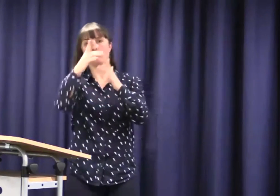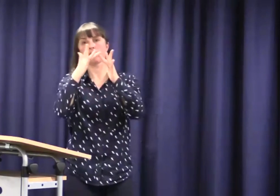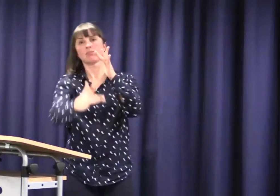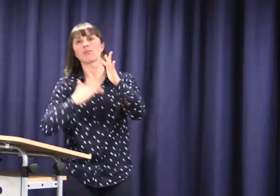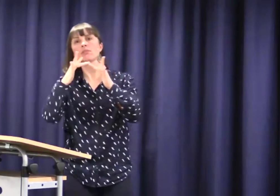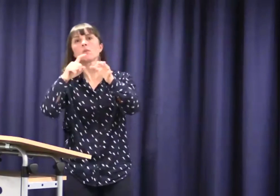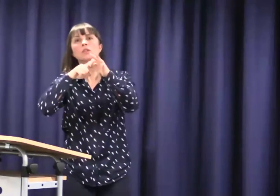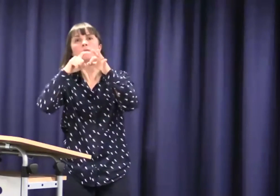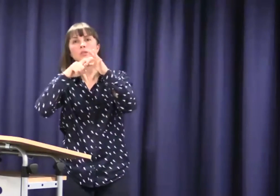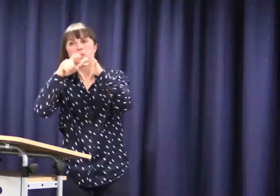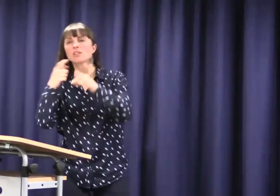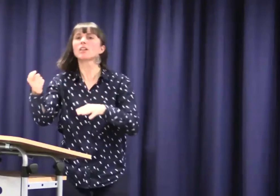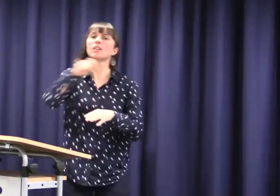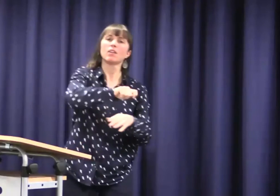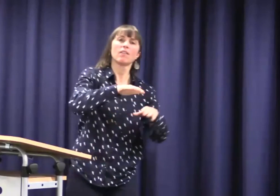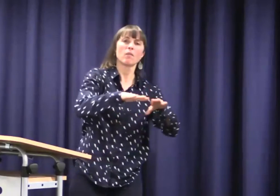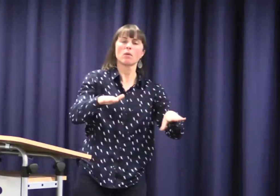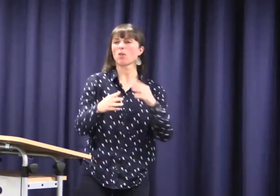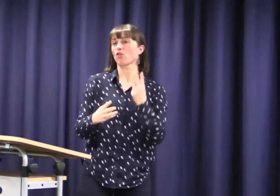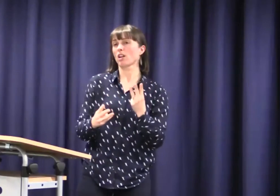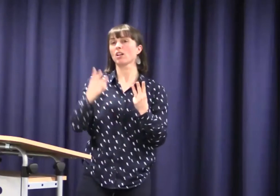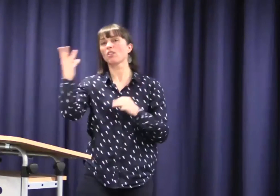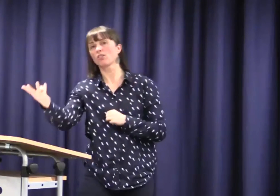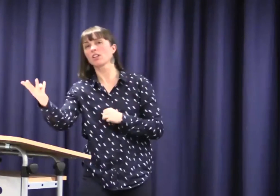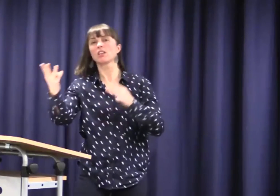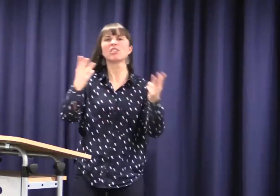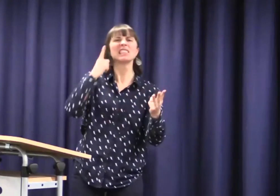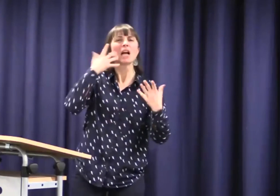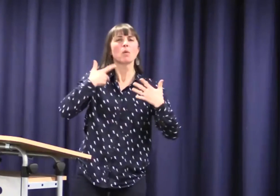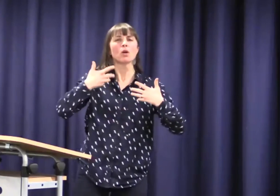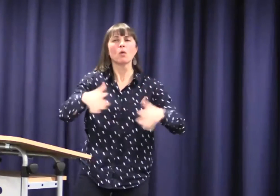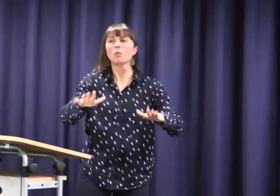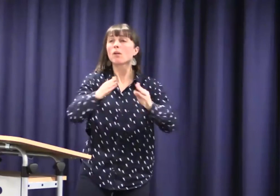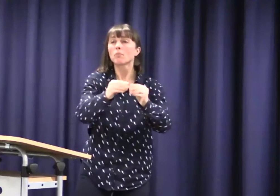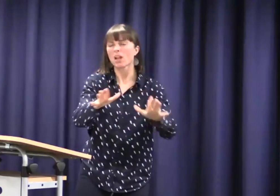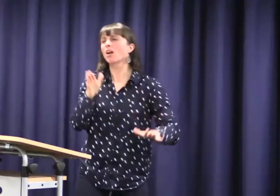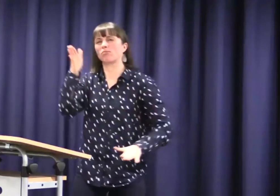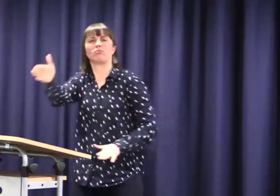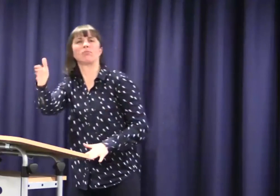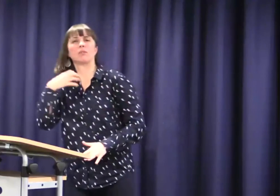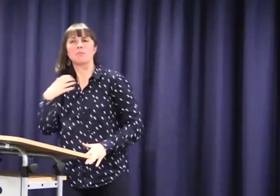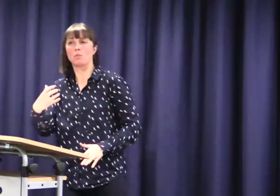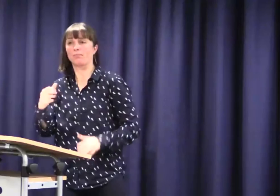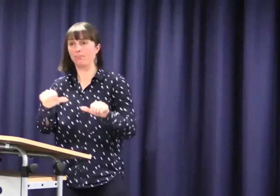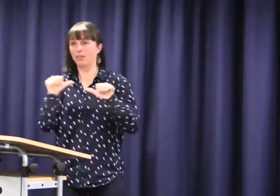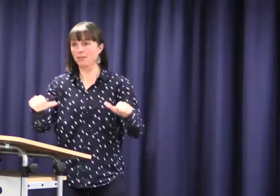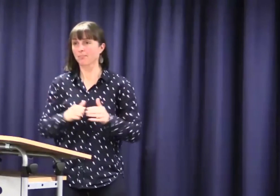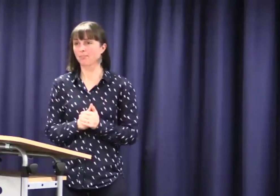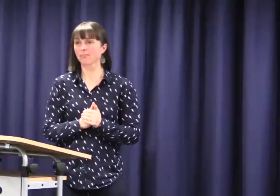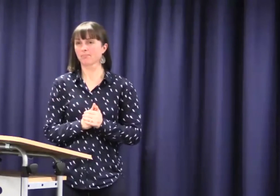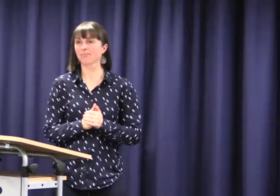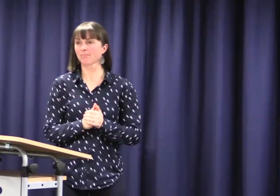I will firstly, as we recommence, I'll invite some questions from the floor, then we'll go to the live stream and then again to the floor, and we'll see how we